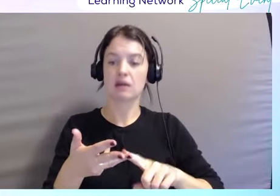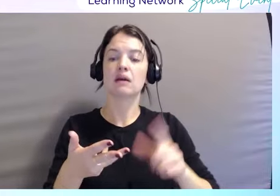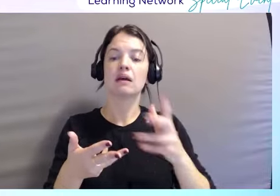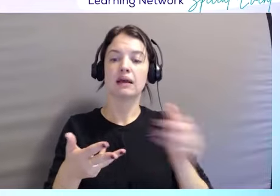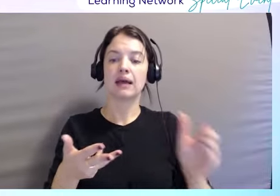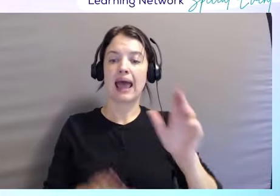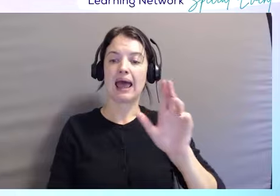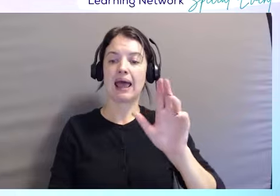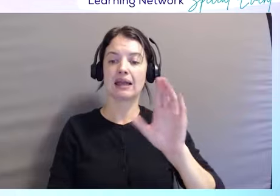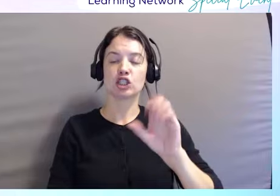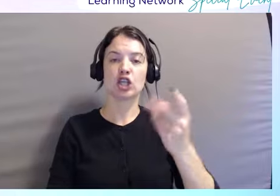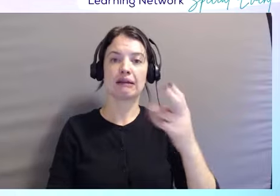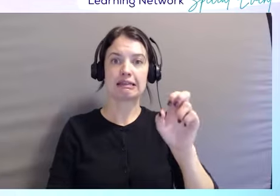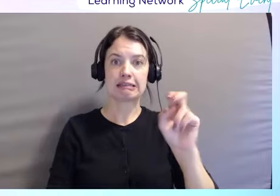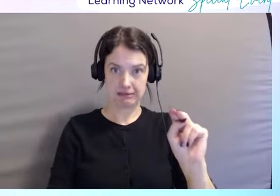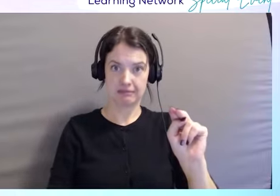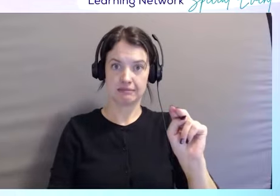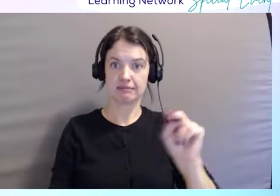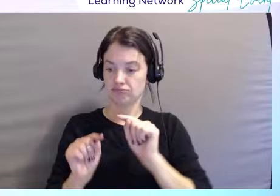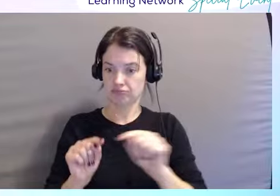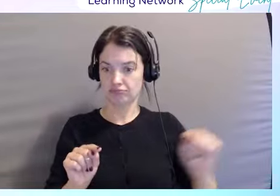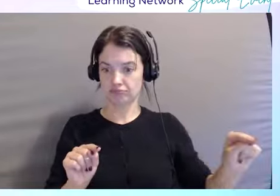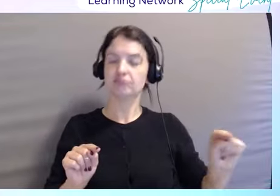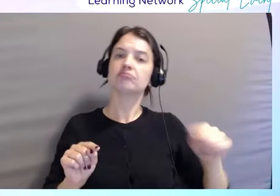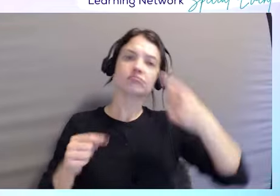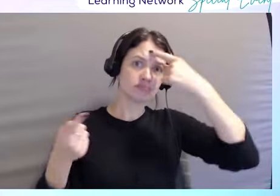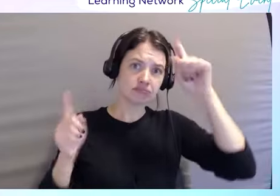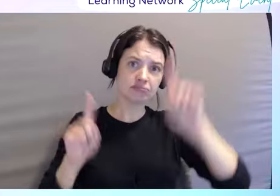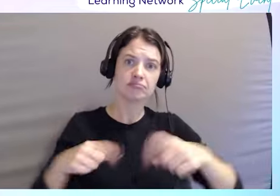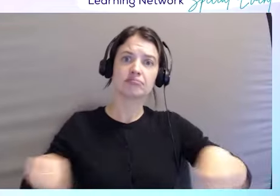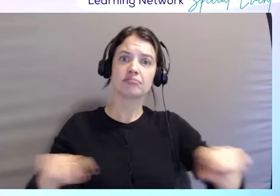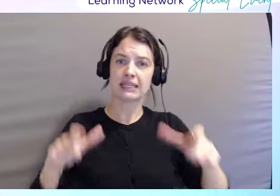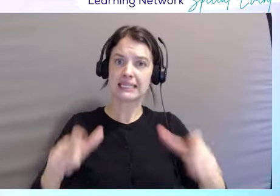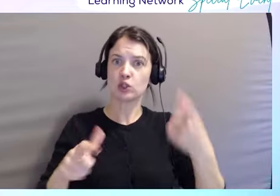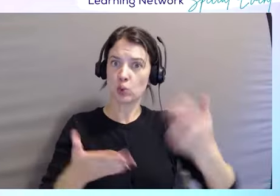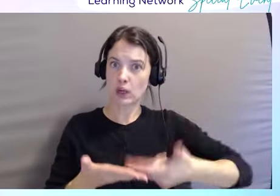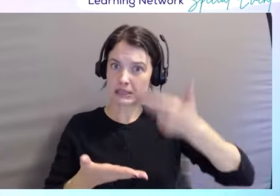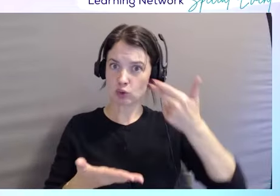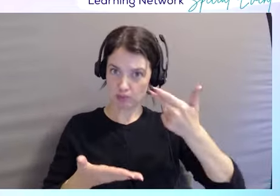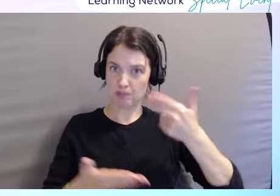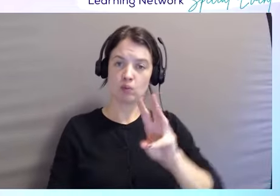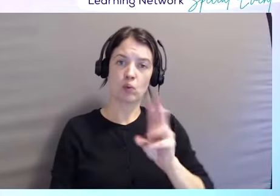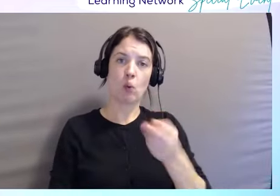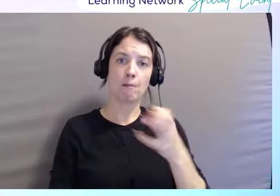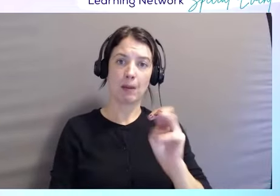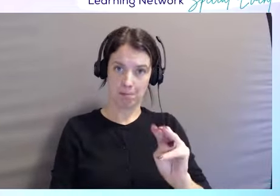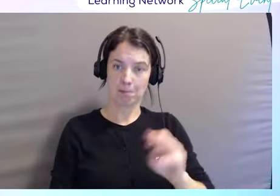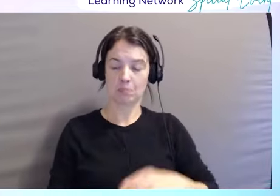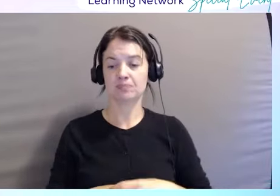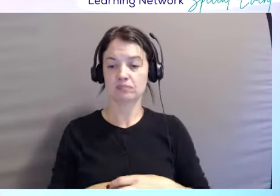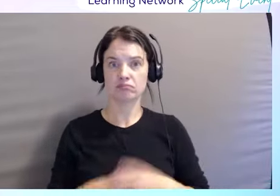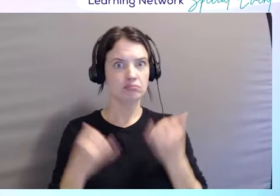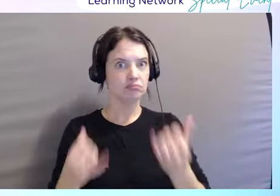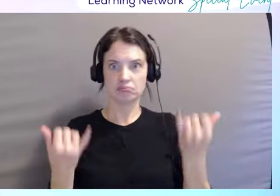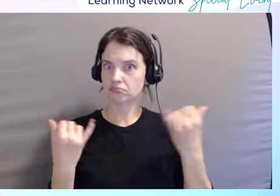Sombra Treaties of 1796 and the Dish with One Spoon Covenant Wampum. Today, this land continues to be home to